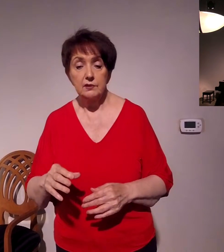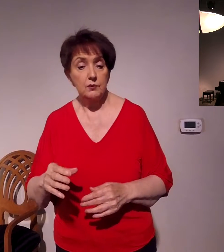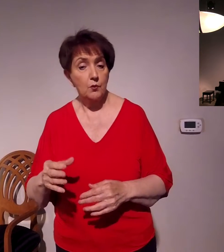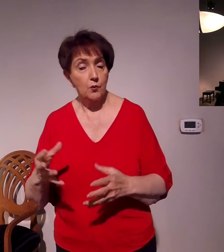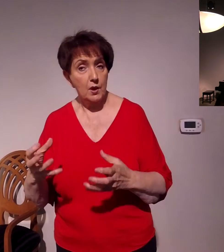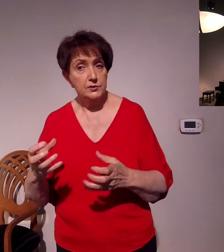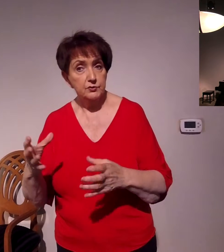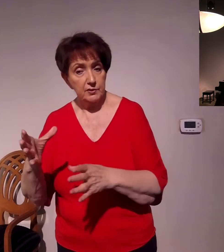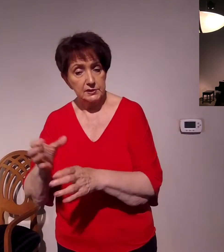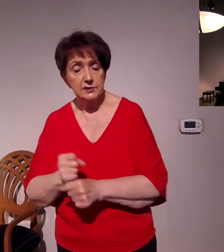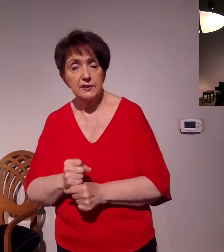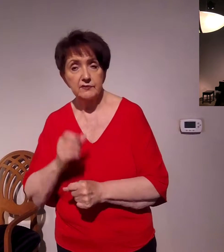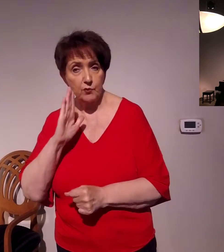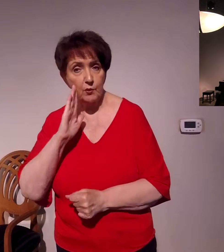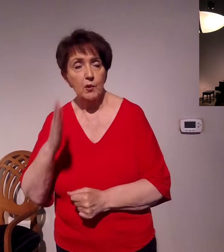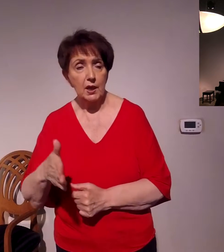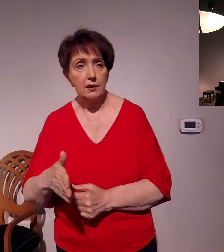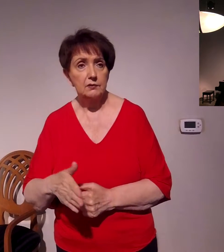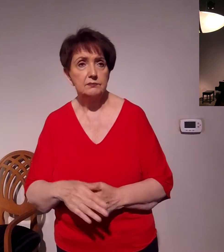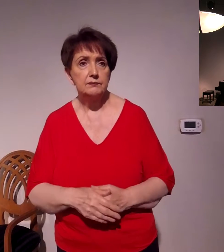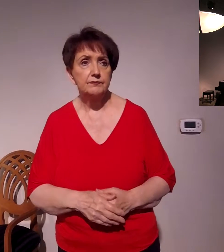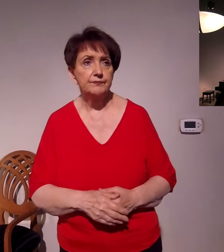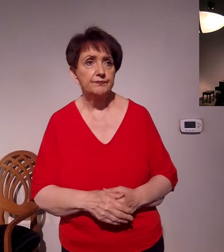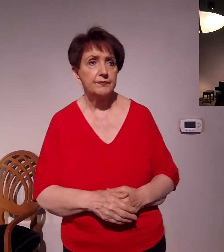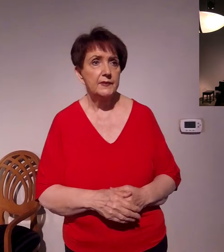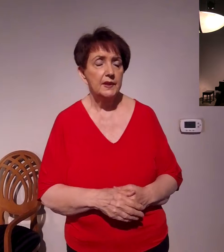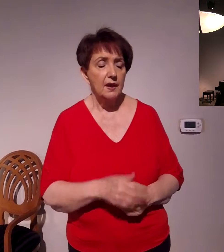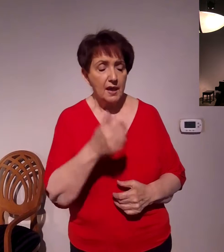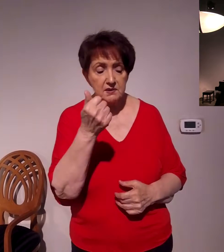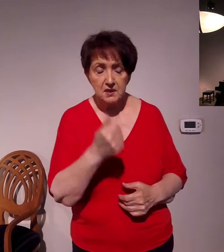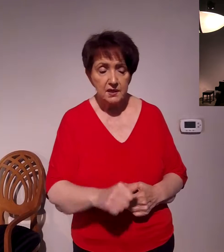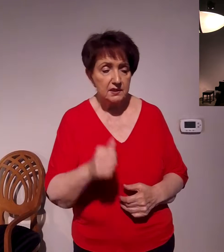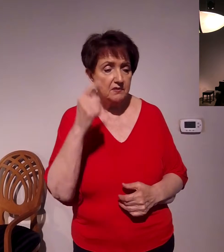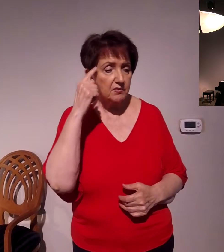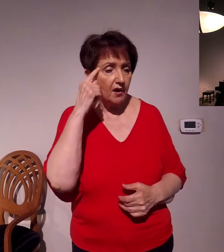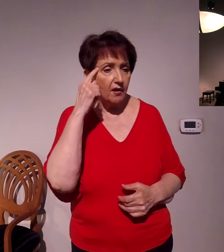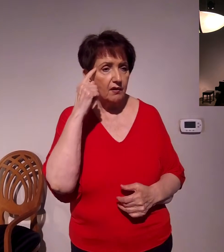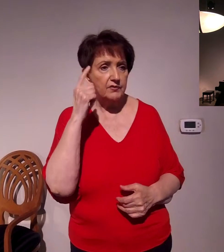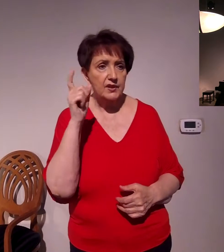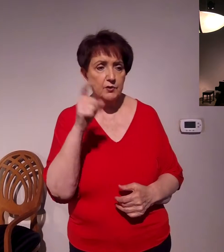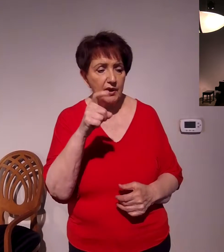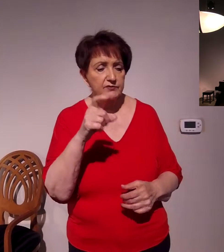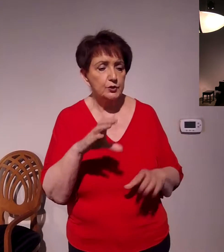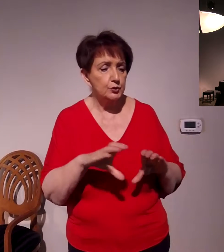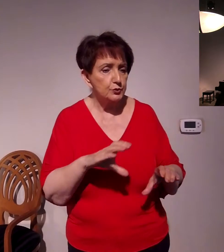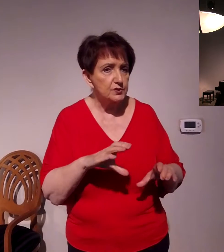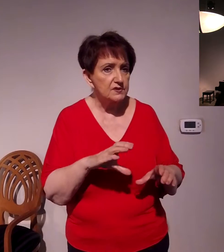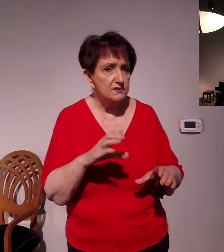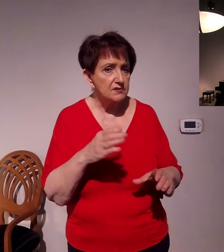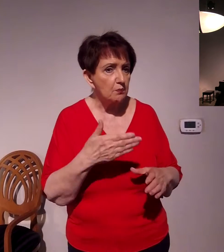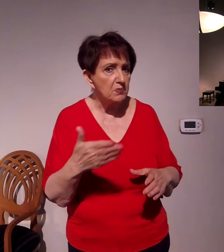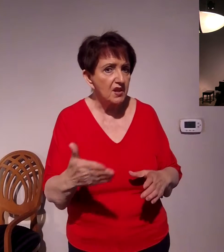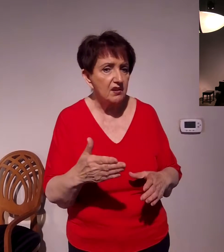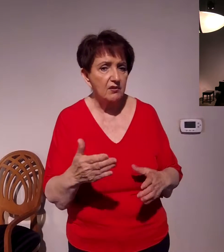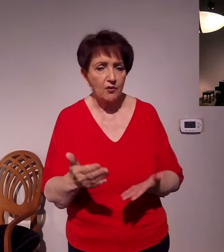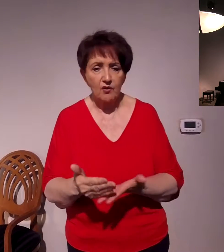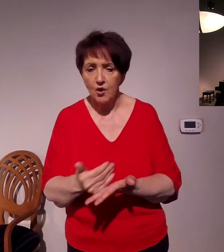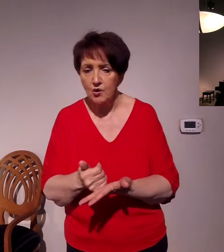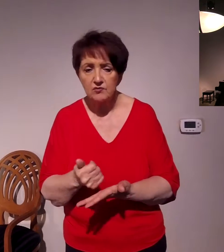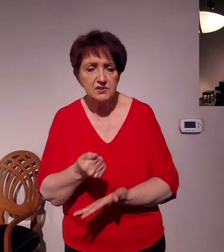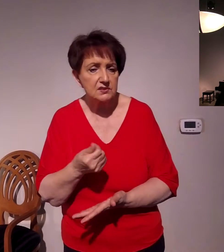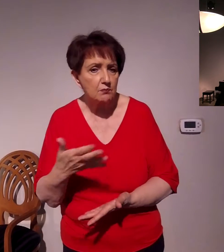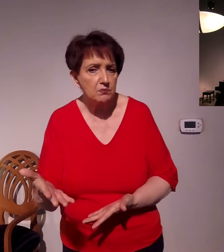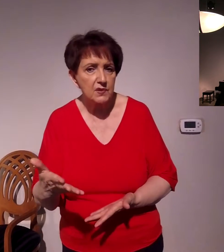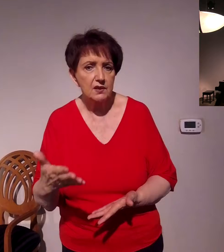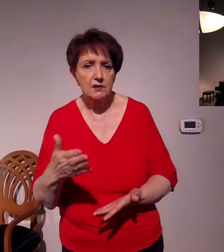we do. And we can let go of any thought that we have to do something, we have to earn something, we have